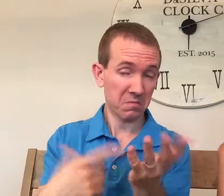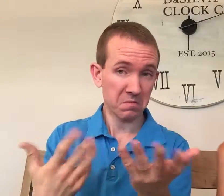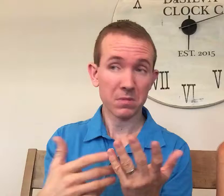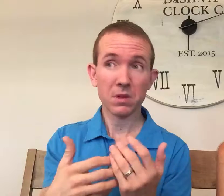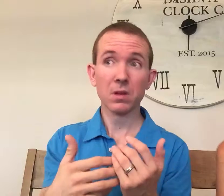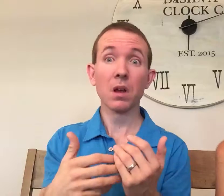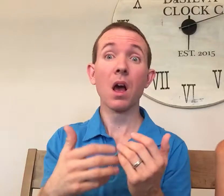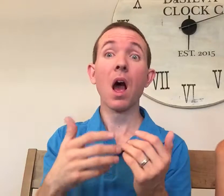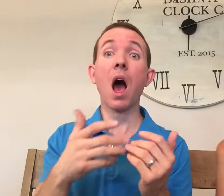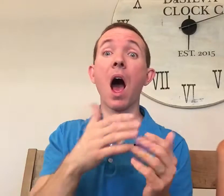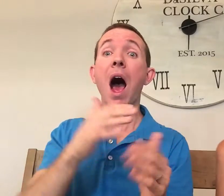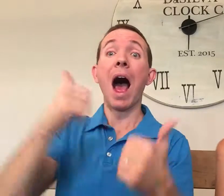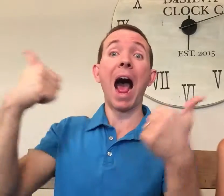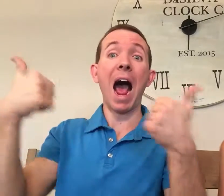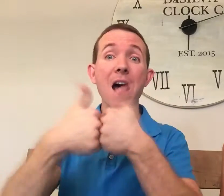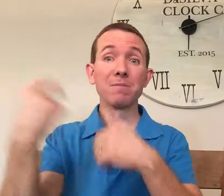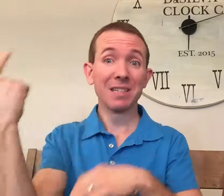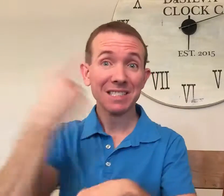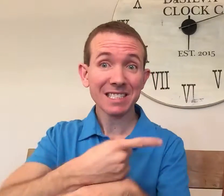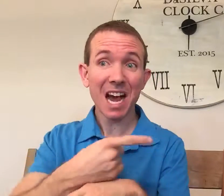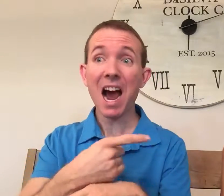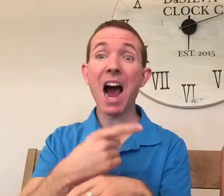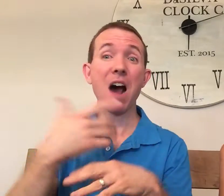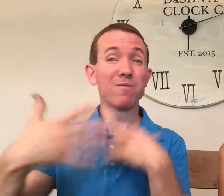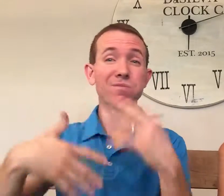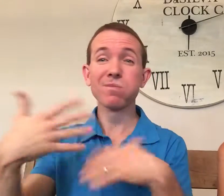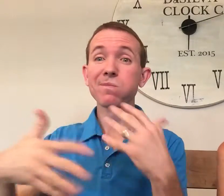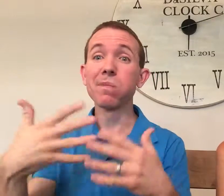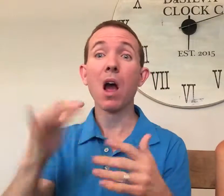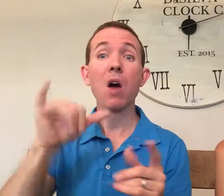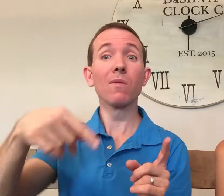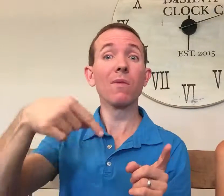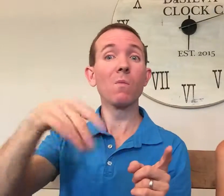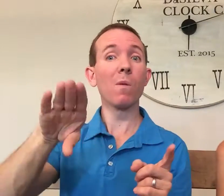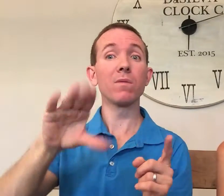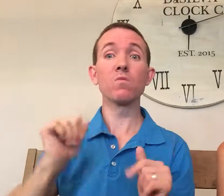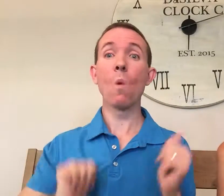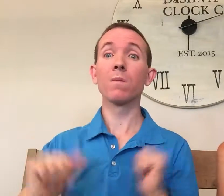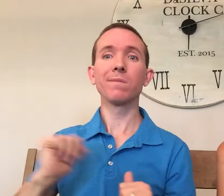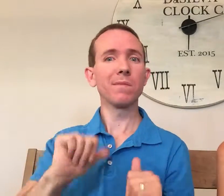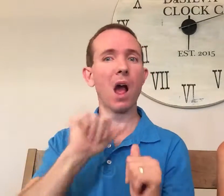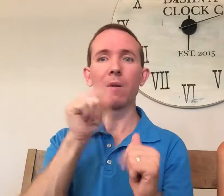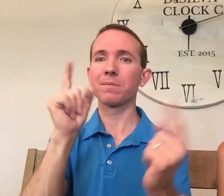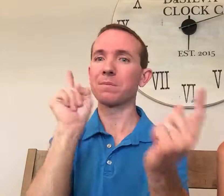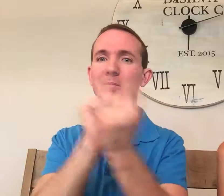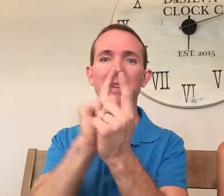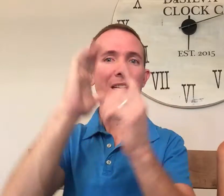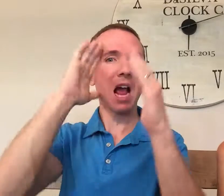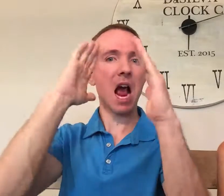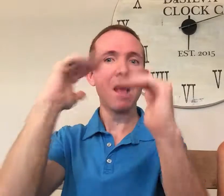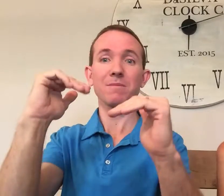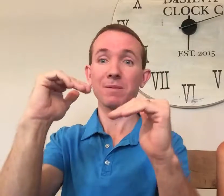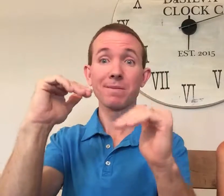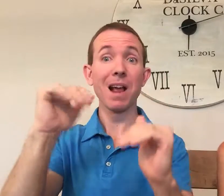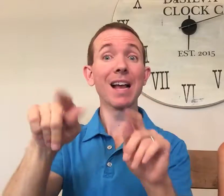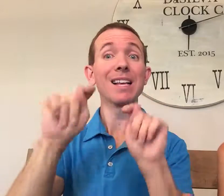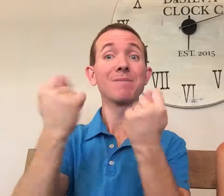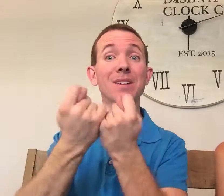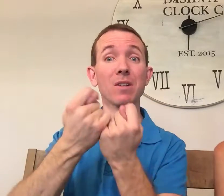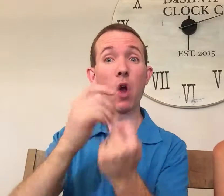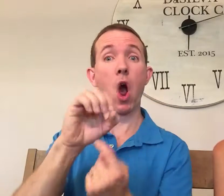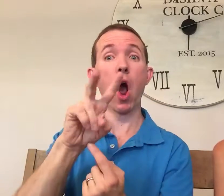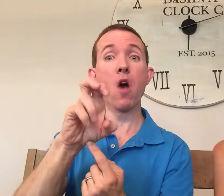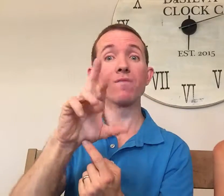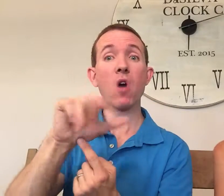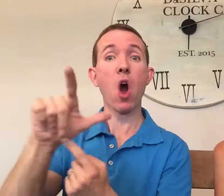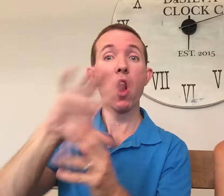compared to other players sometimes. On game day, everything goes, and the quarterback may not meet the